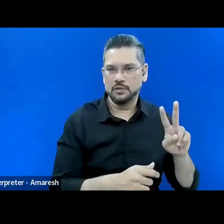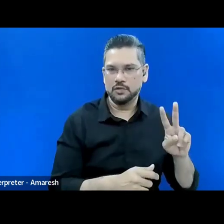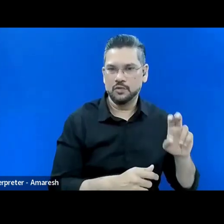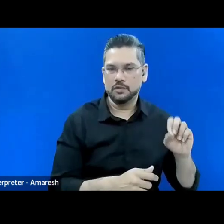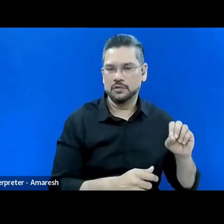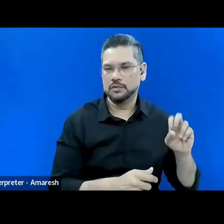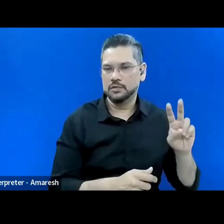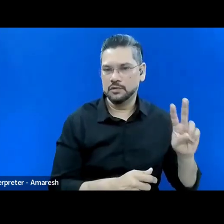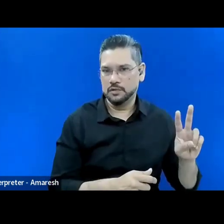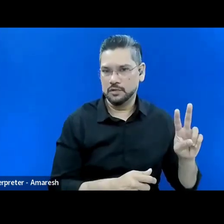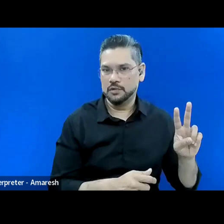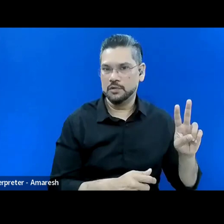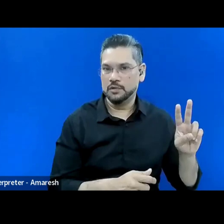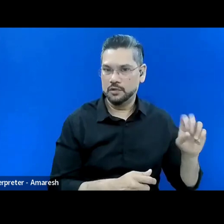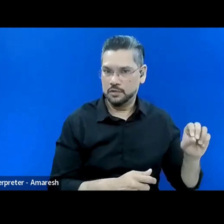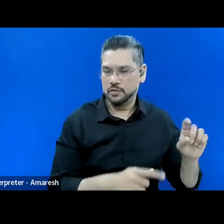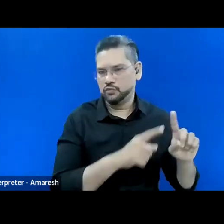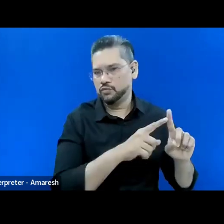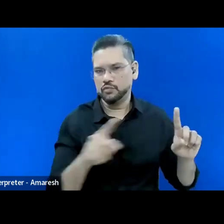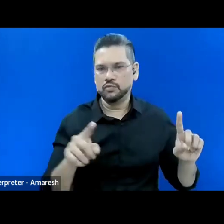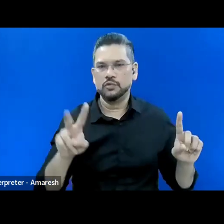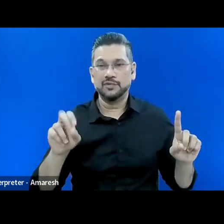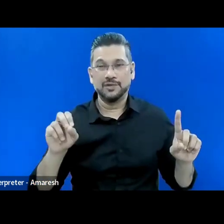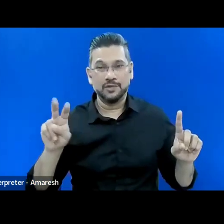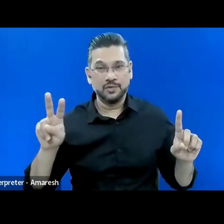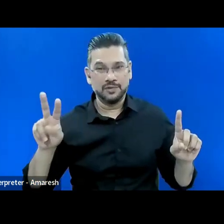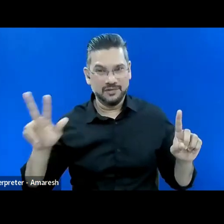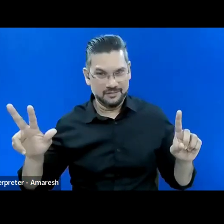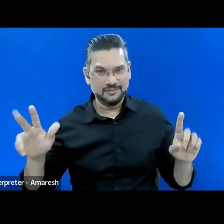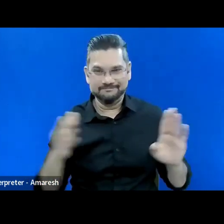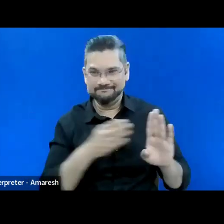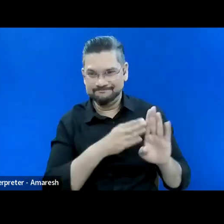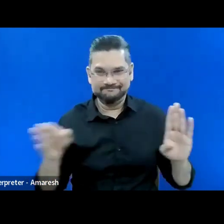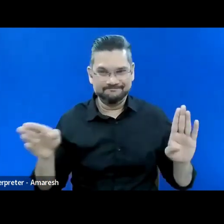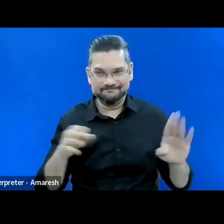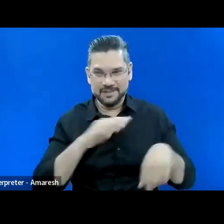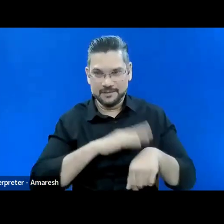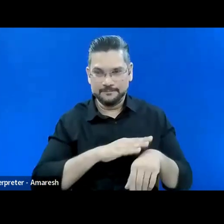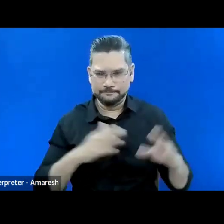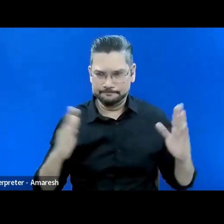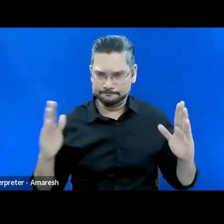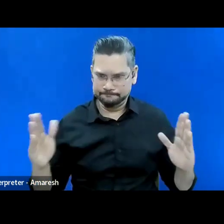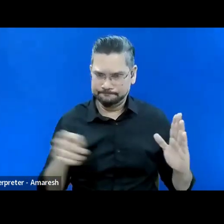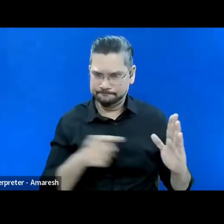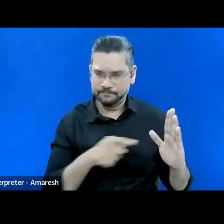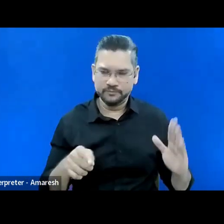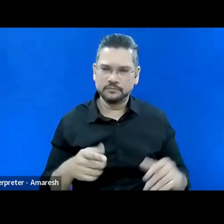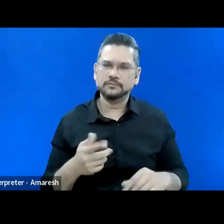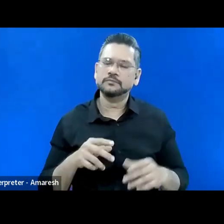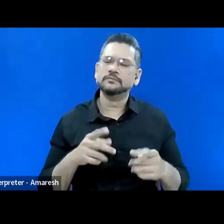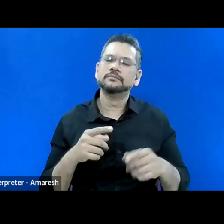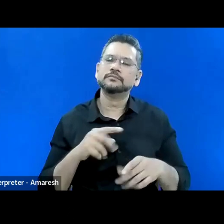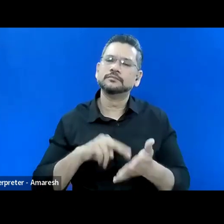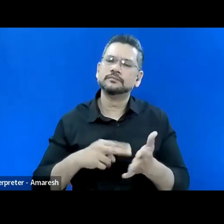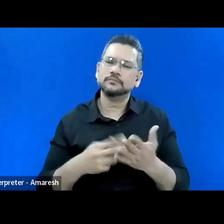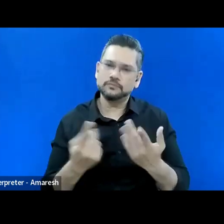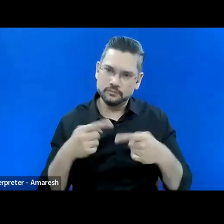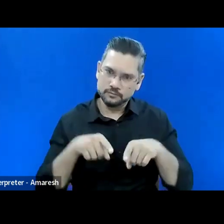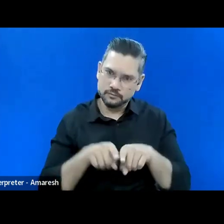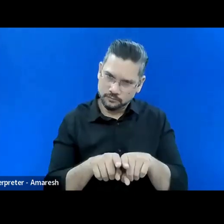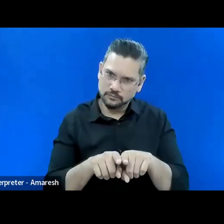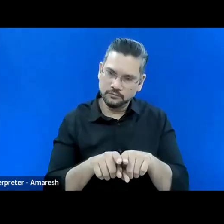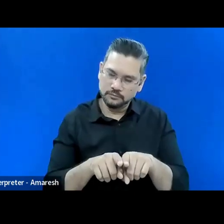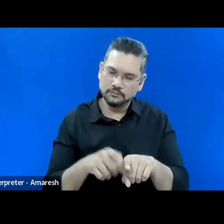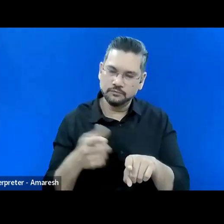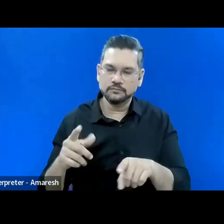we started what's called a twin track approach to say that youth with disabilities should be included in